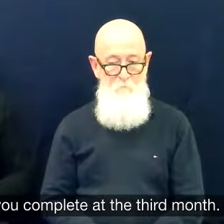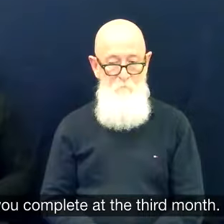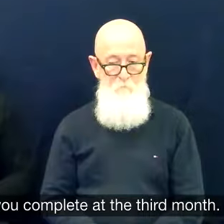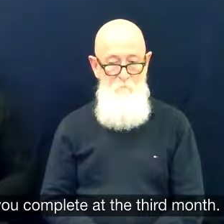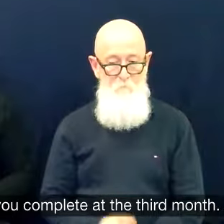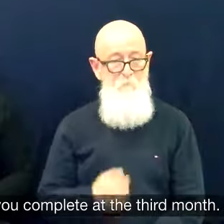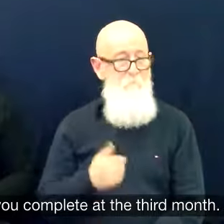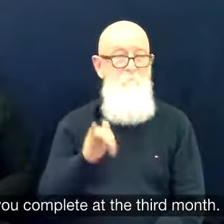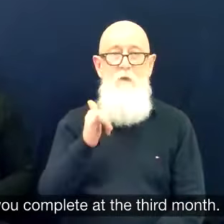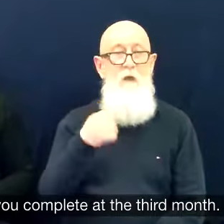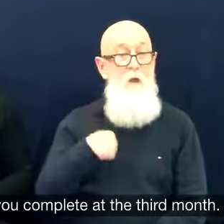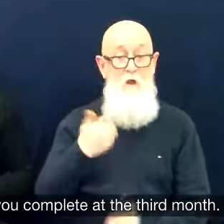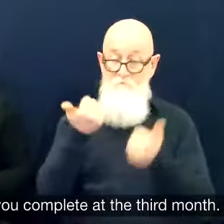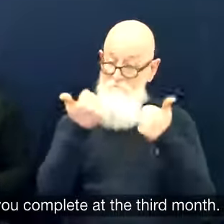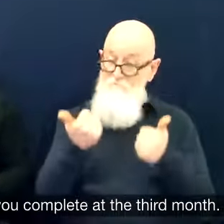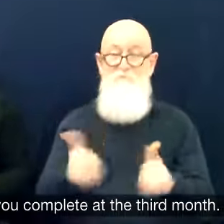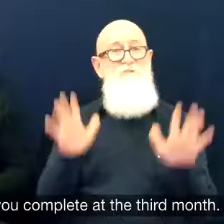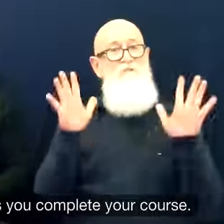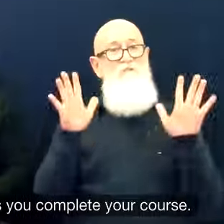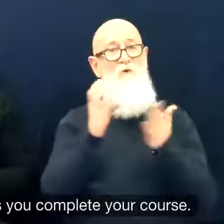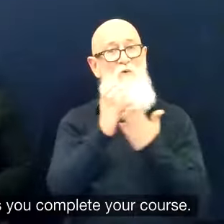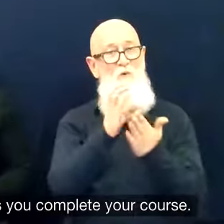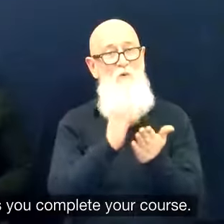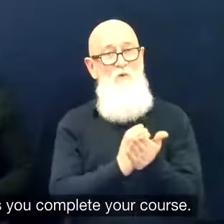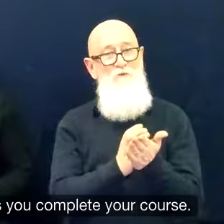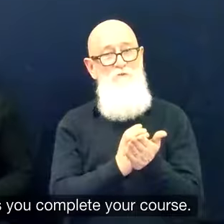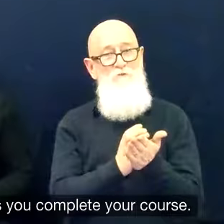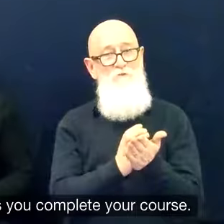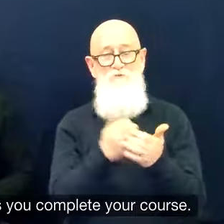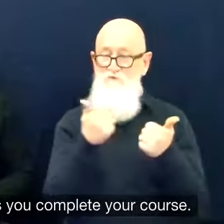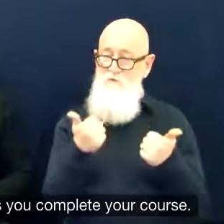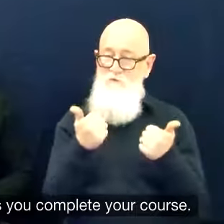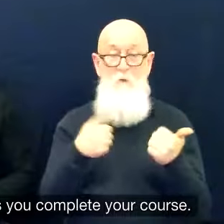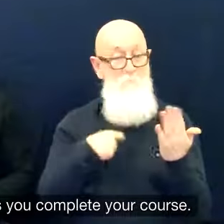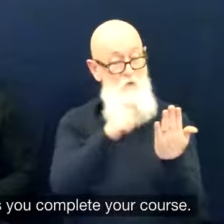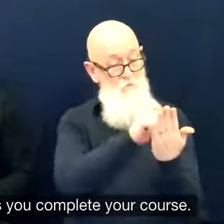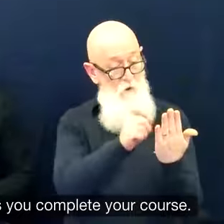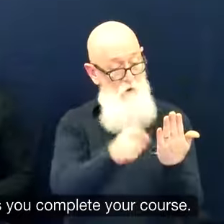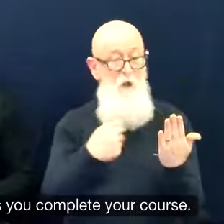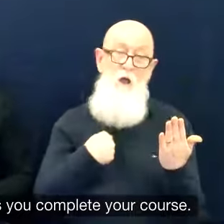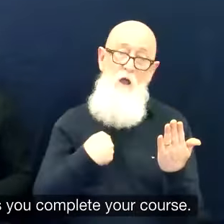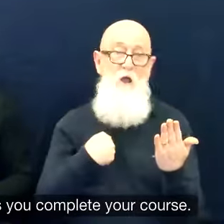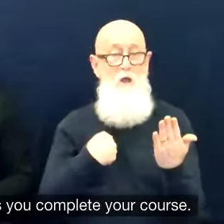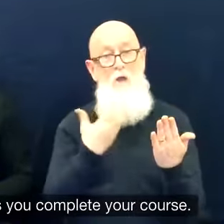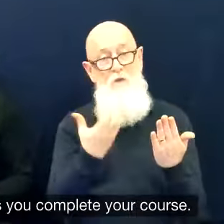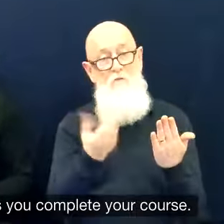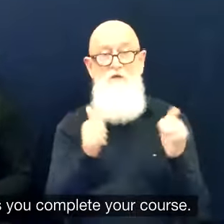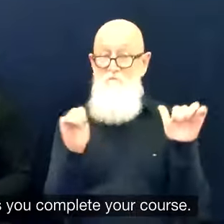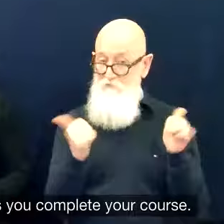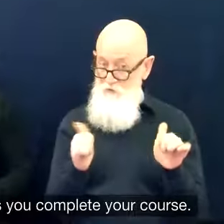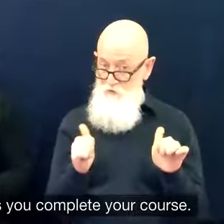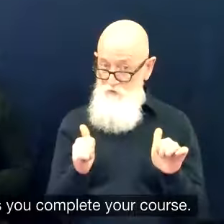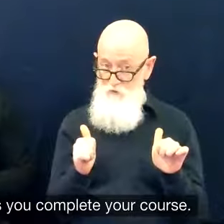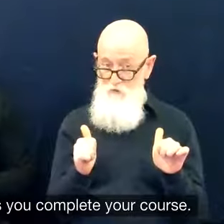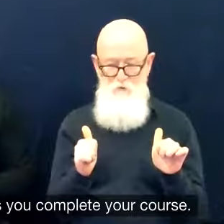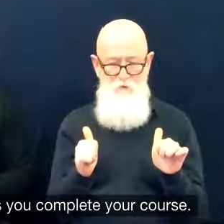the degree. So you write that down, you completed it. And how did you